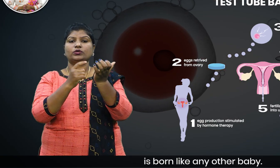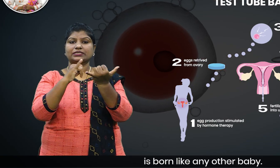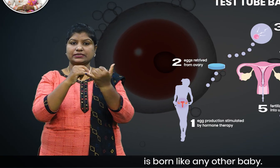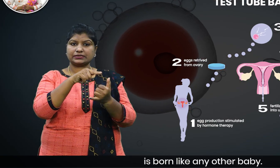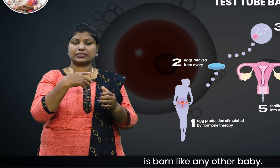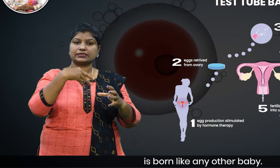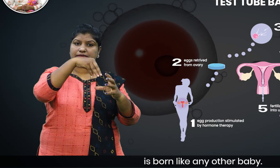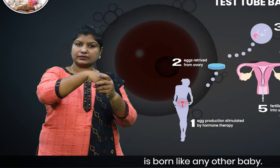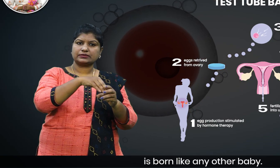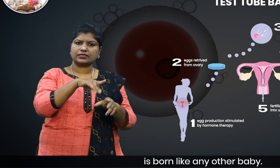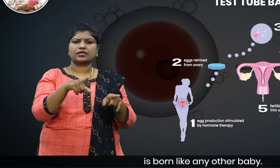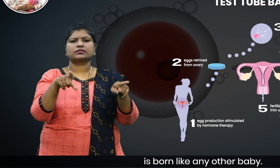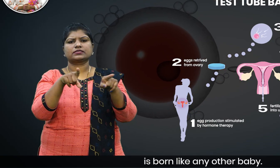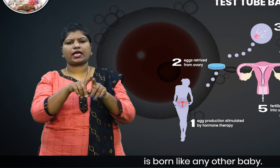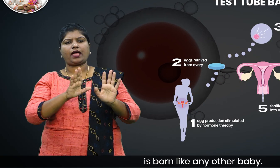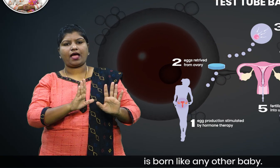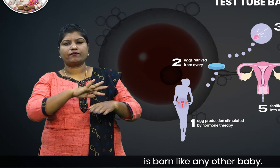any other baby.